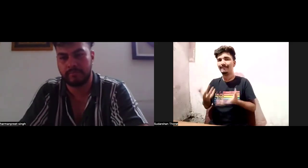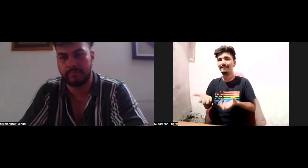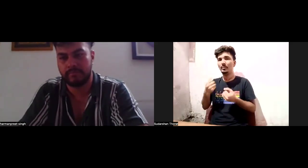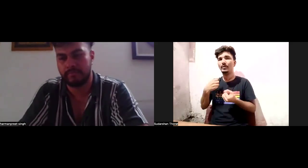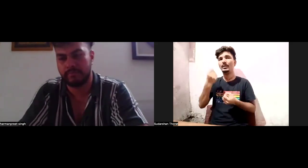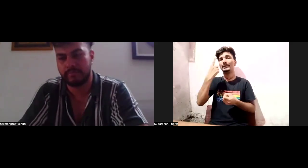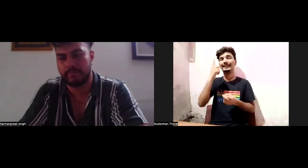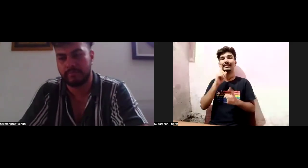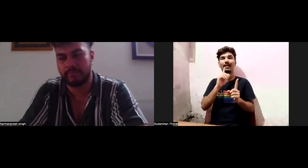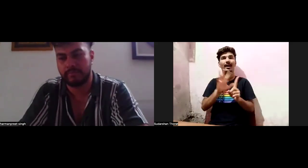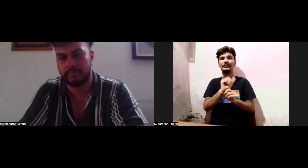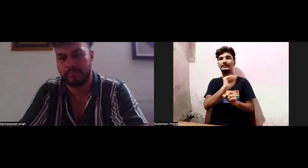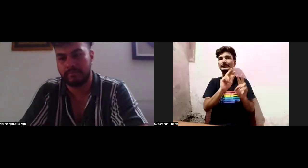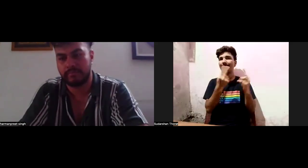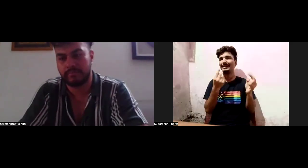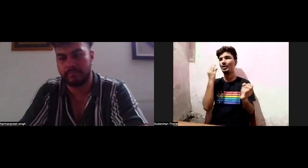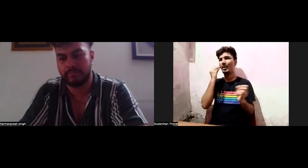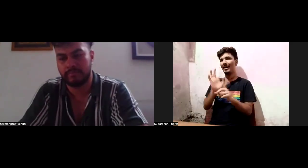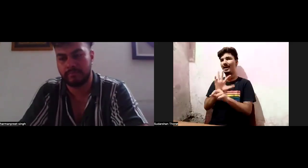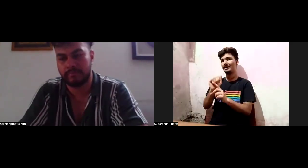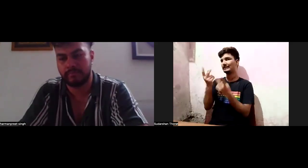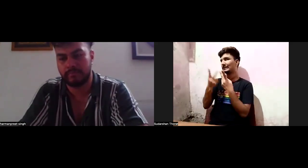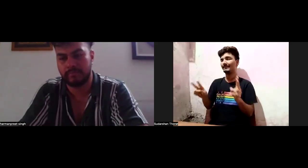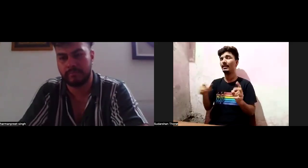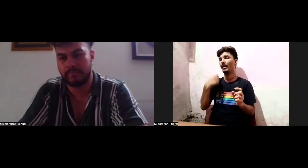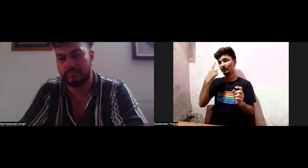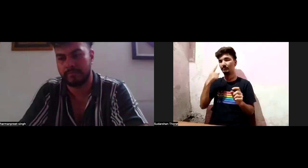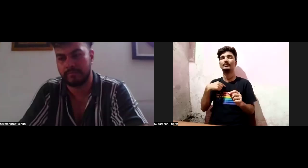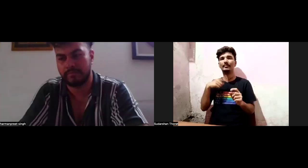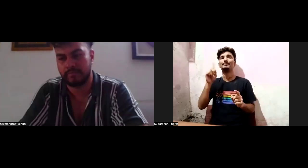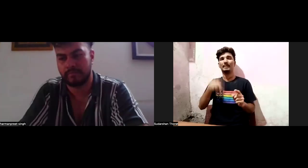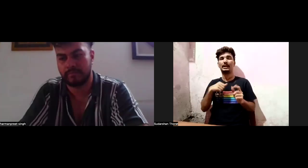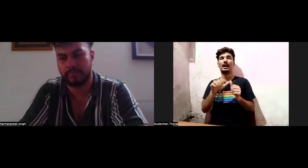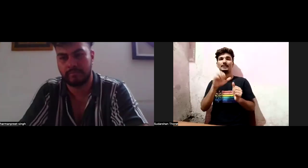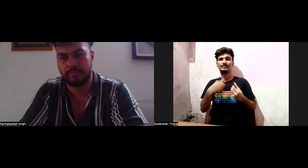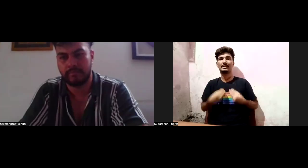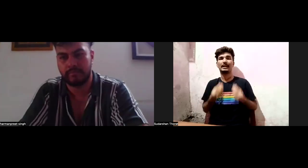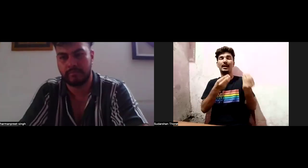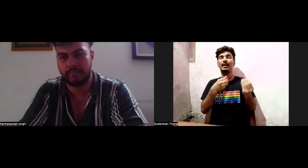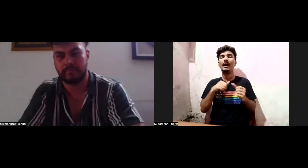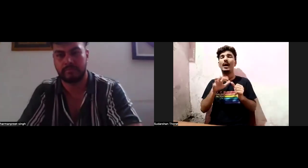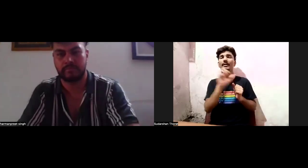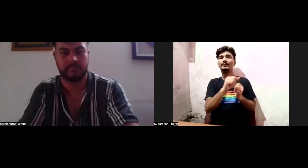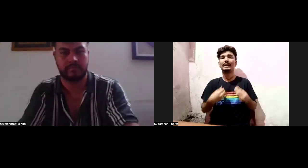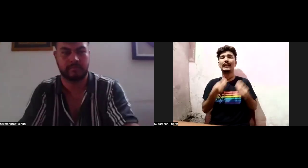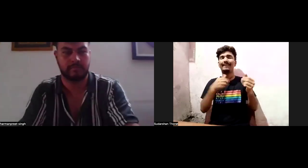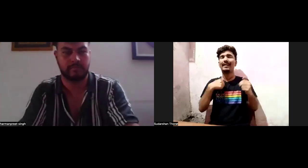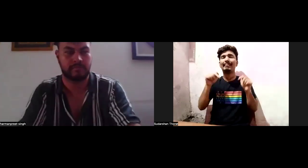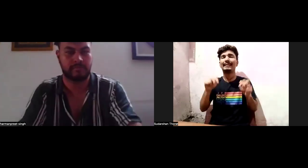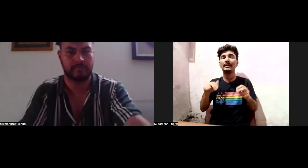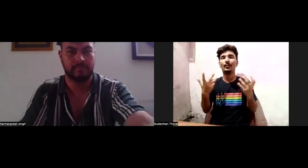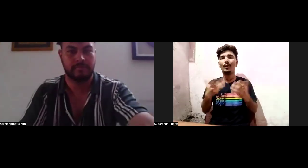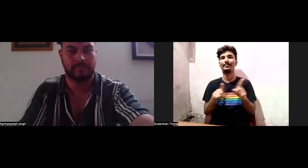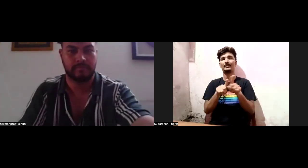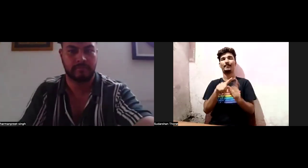the accessibility at every places. The deaf culture is totally different from the hearing culture, right? So we need to provide